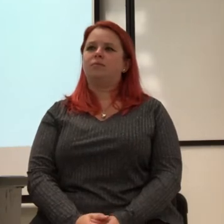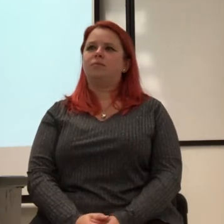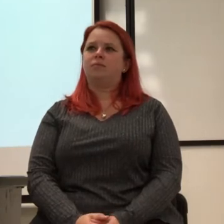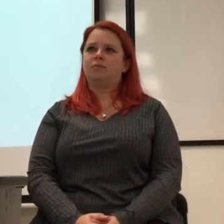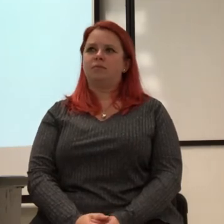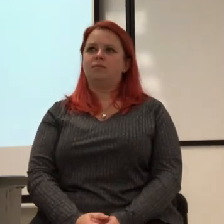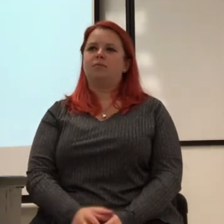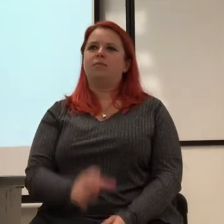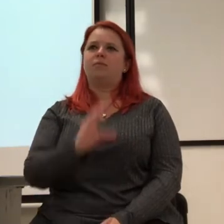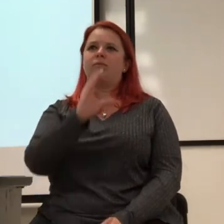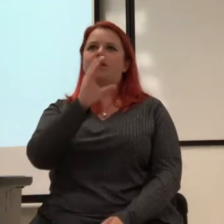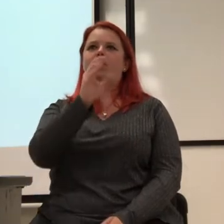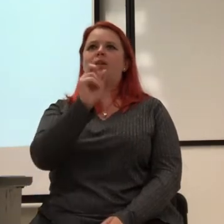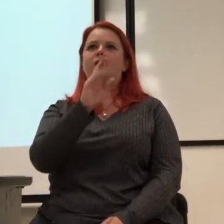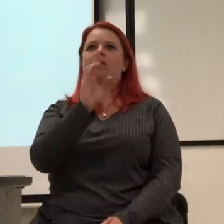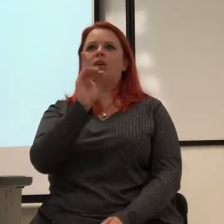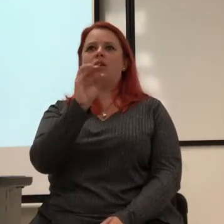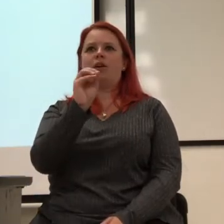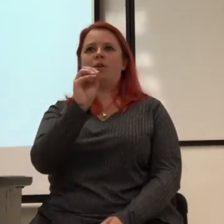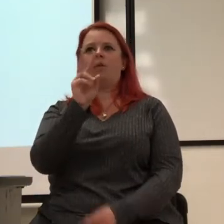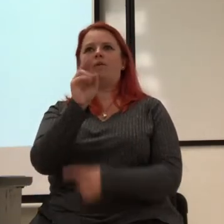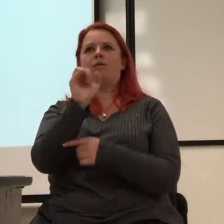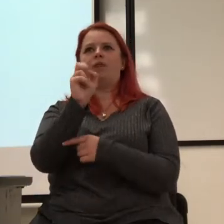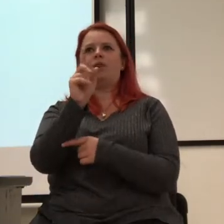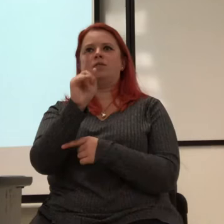Now, the cardiovascular system is what we're starting here.